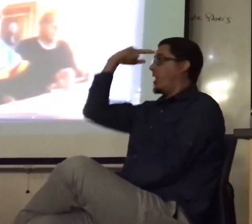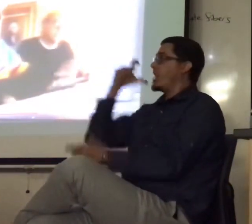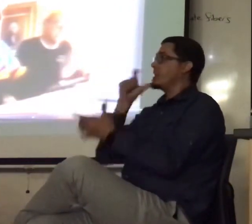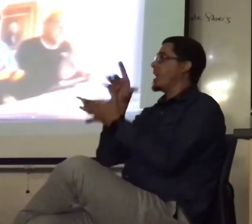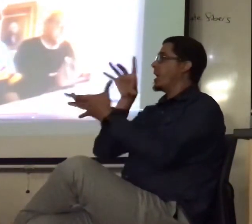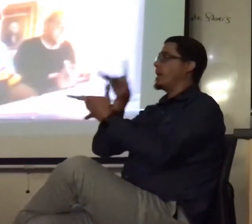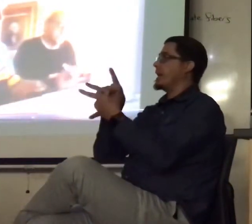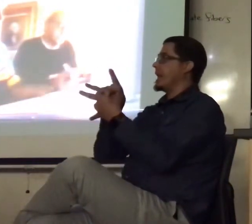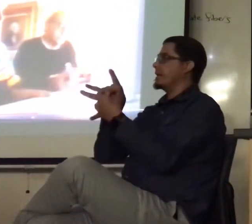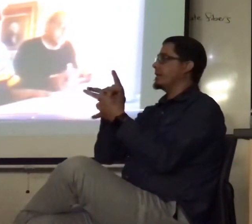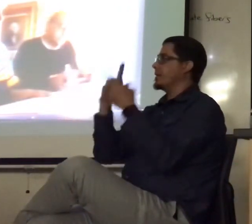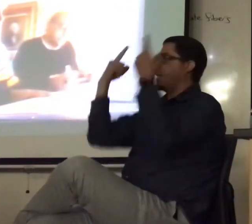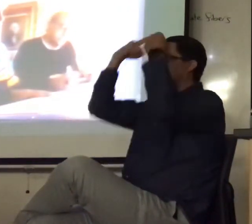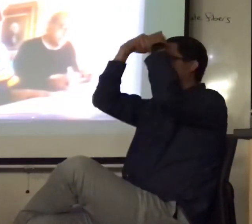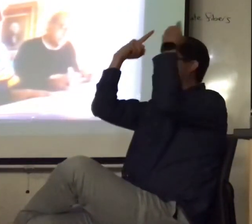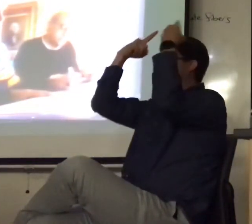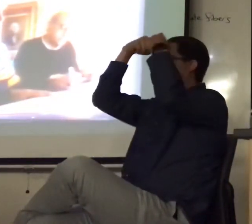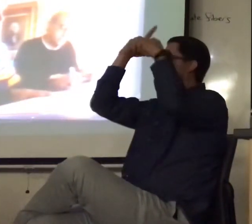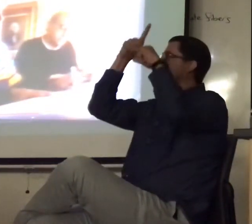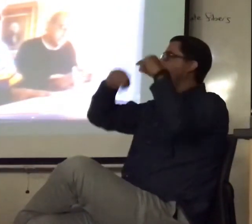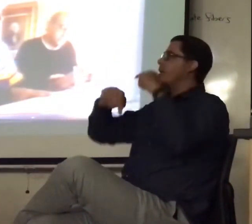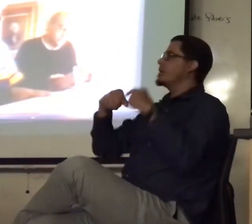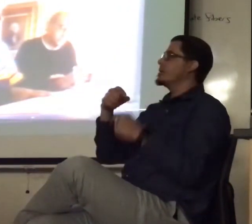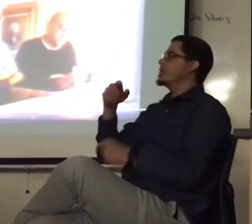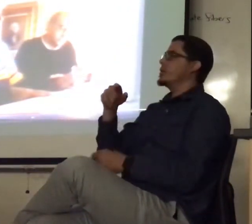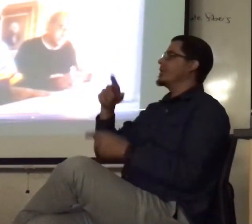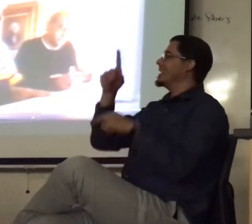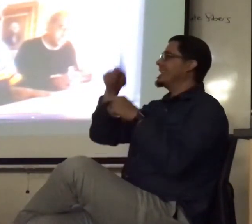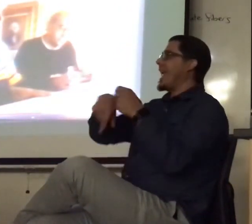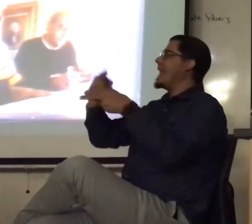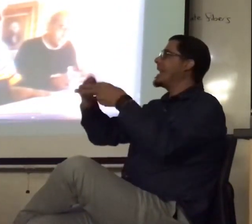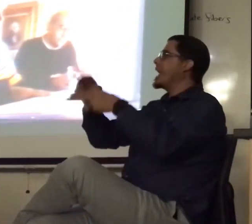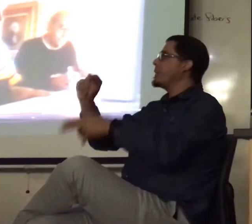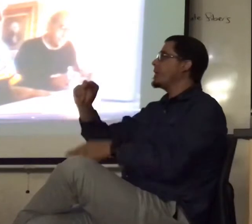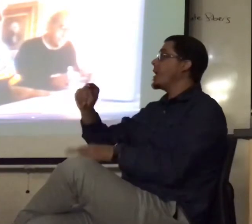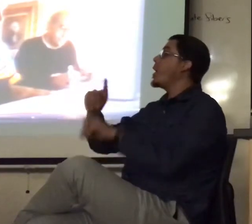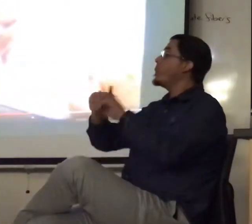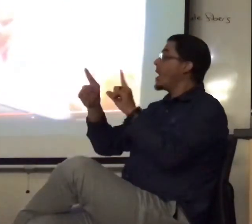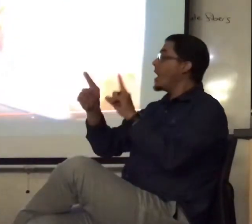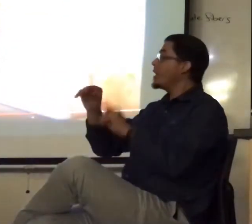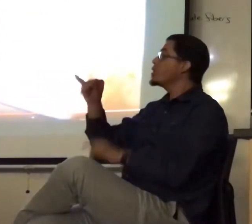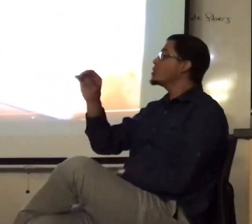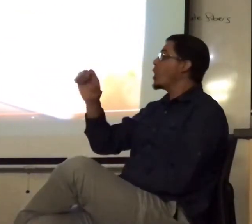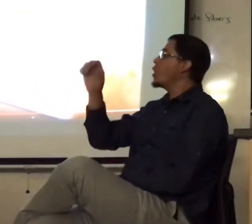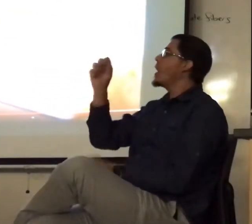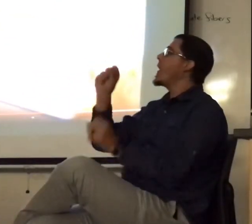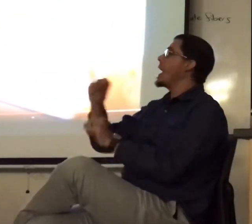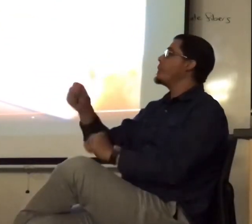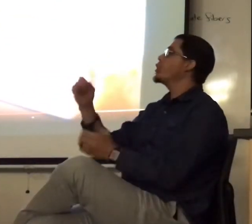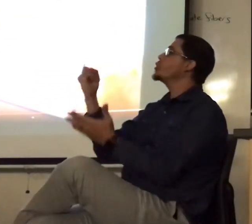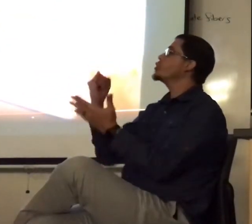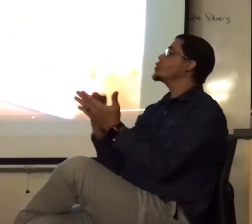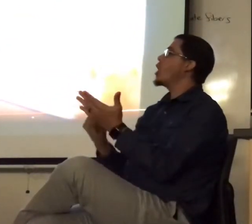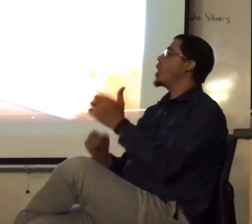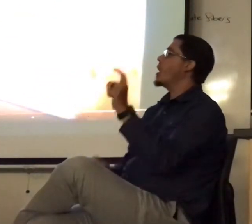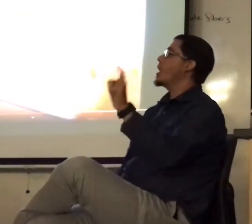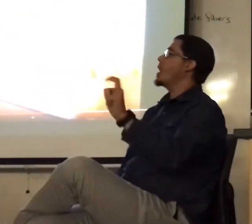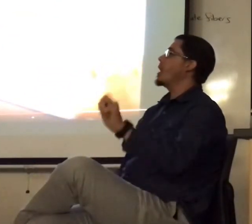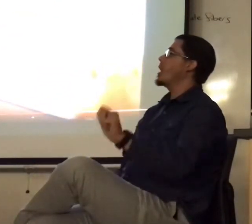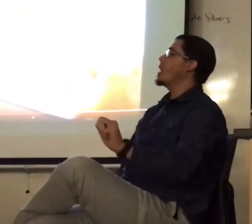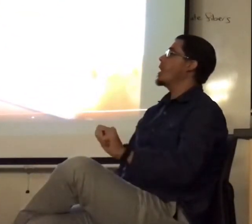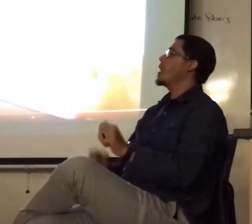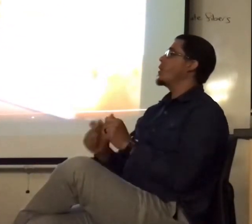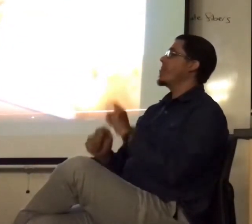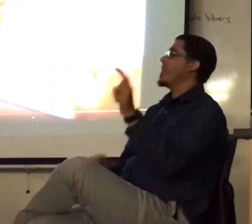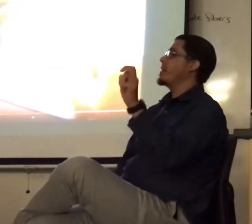brain. And as we can see here, Joe is unable to name it. Joe is able to draw the picture with his left hand,